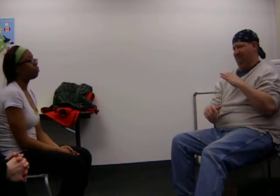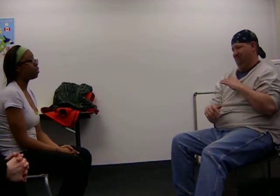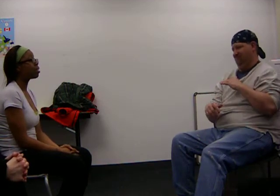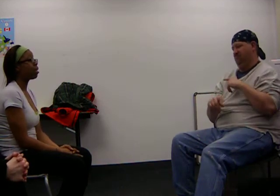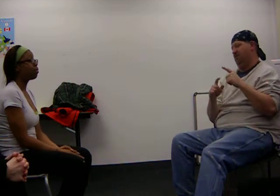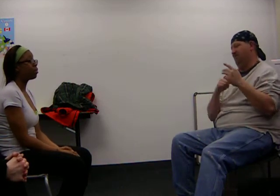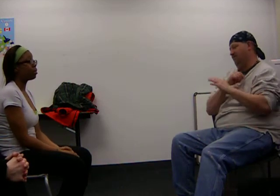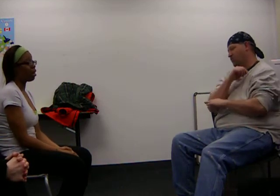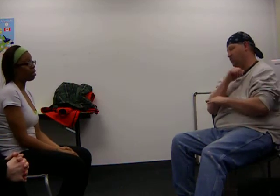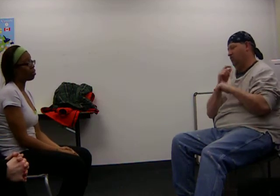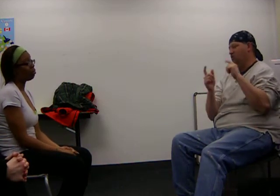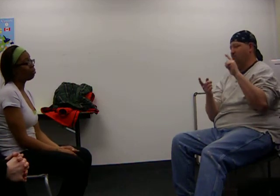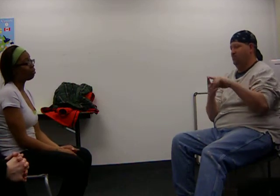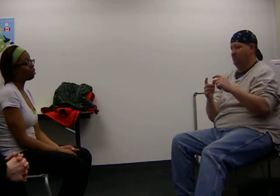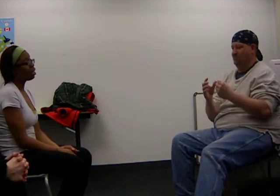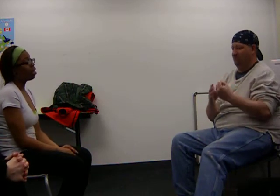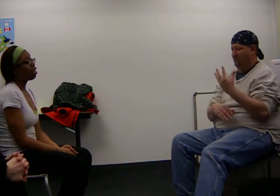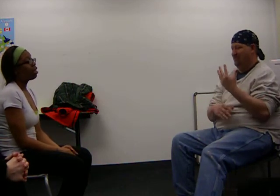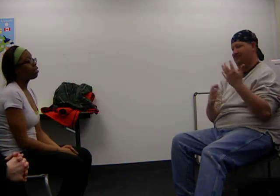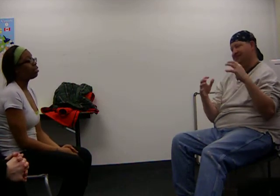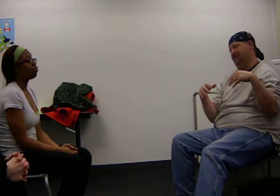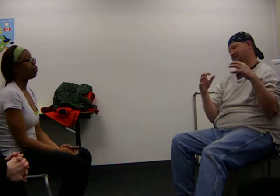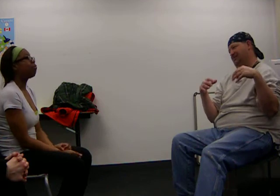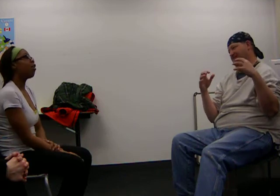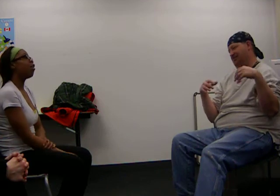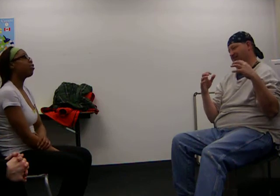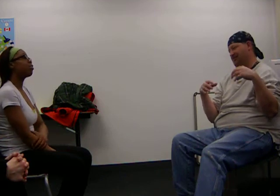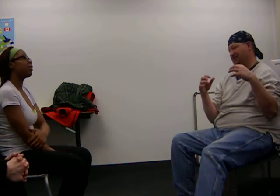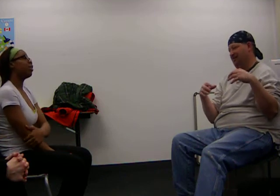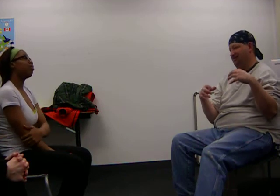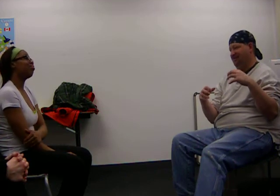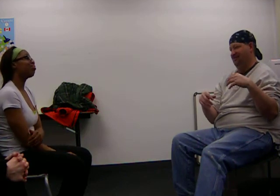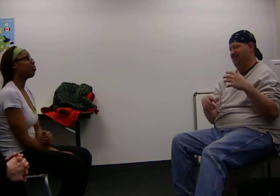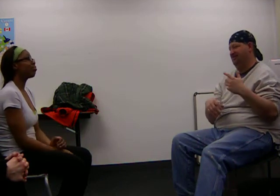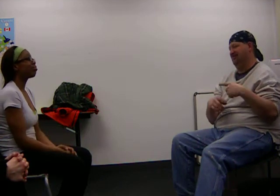But the summer was awesome. So from fall to spring,